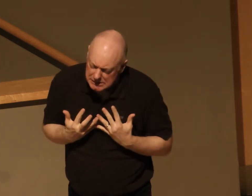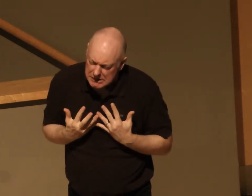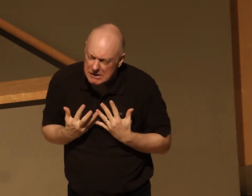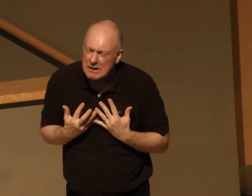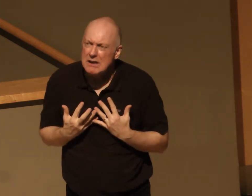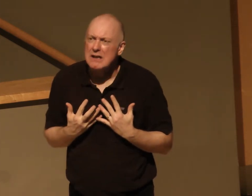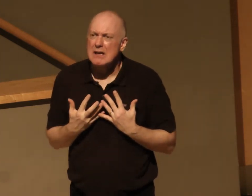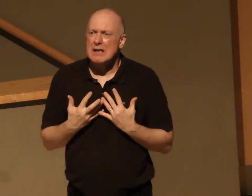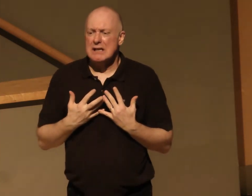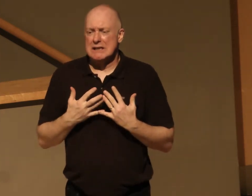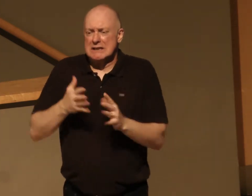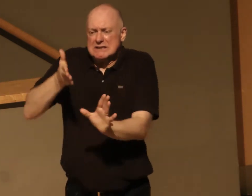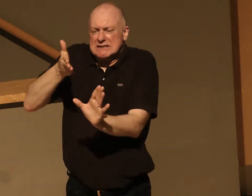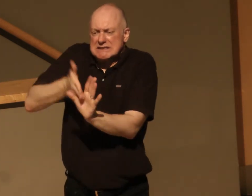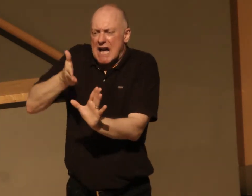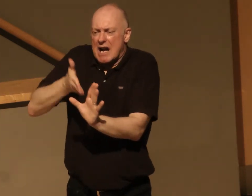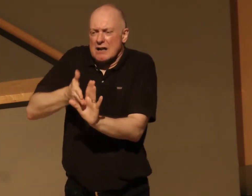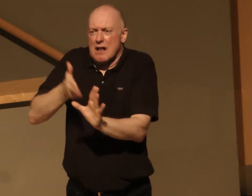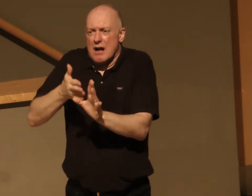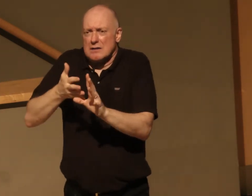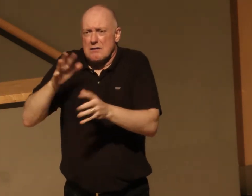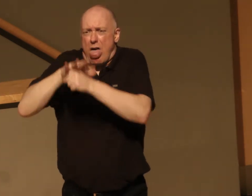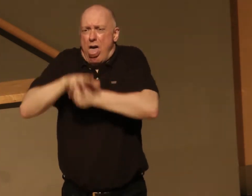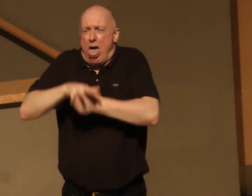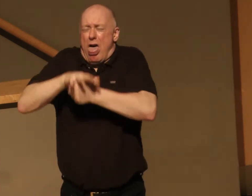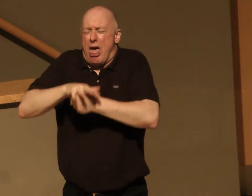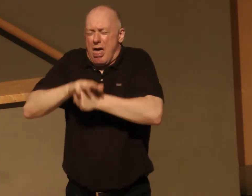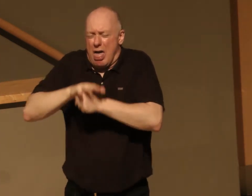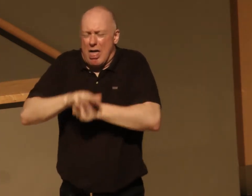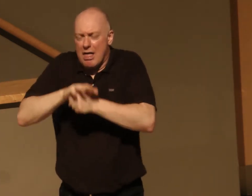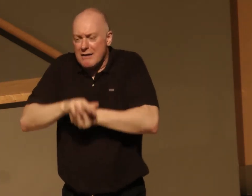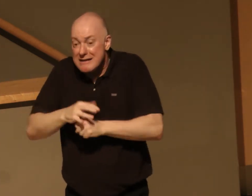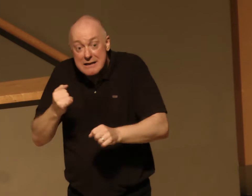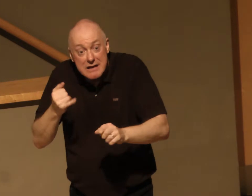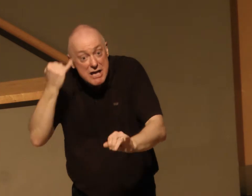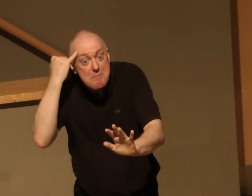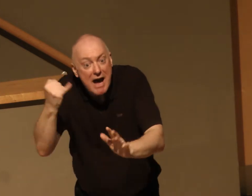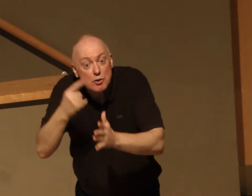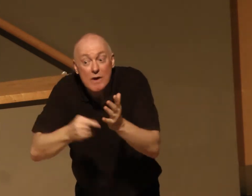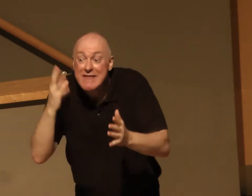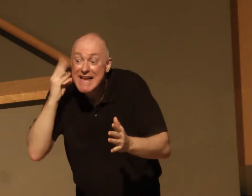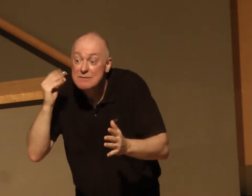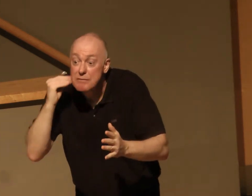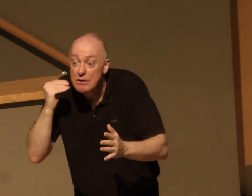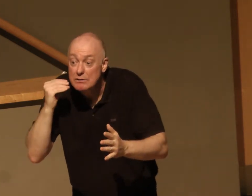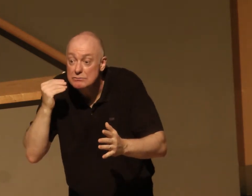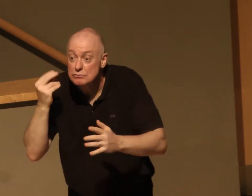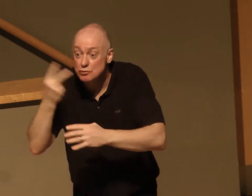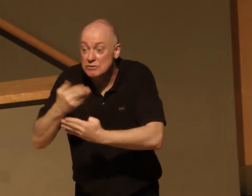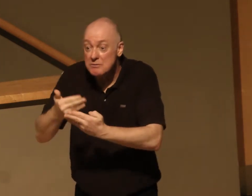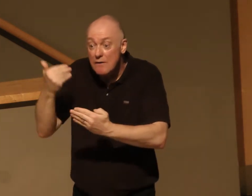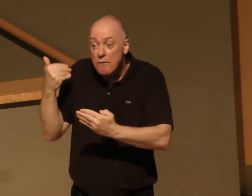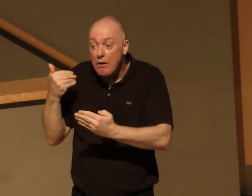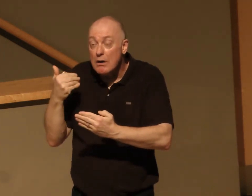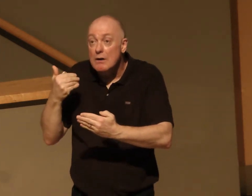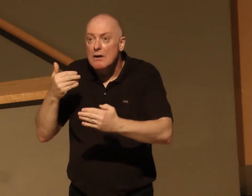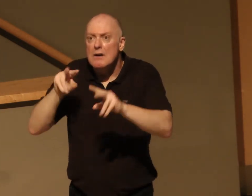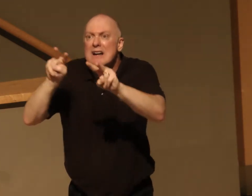psychological and emotional trauma. Just remember what they experienced just a couple days before. They experienced the one whom they